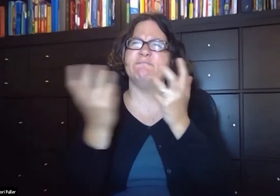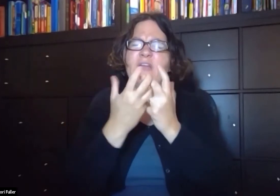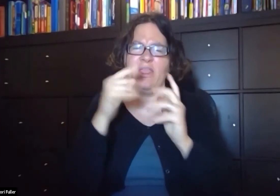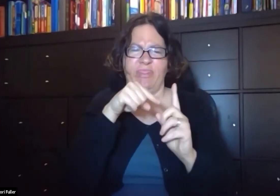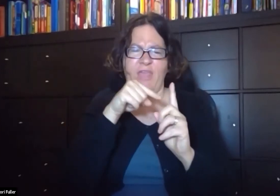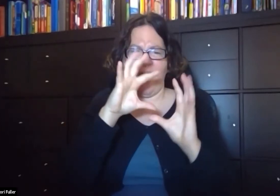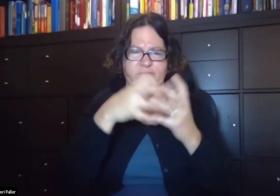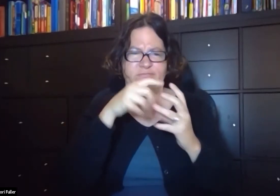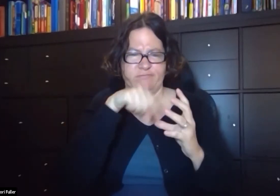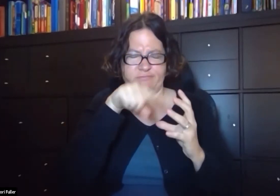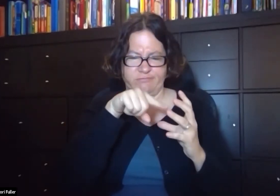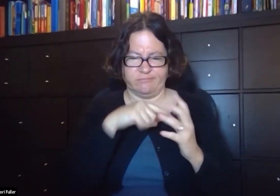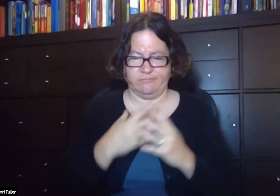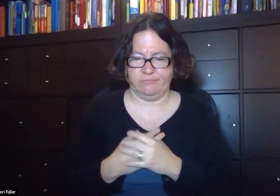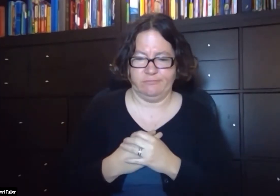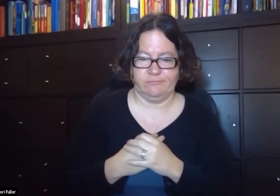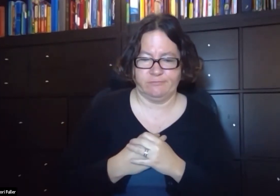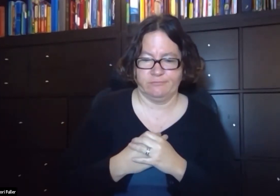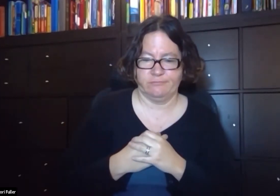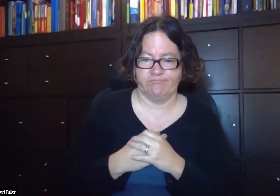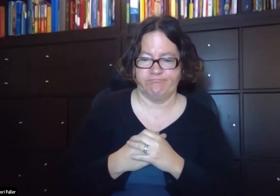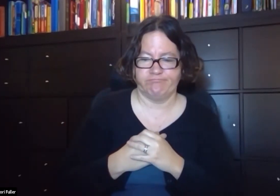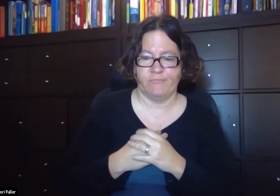and what actually constituted work.